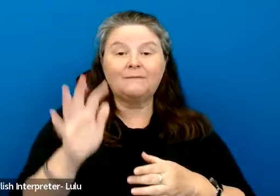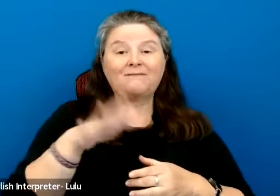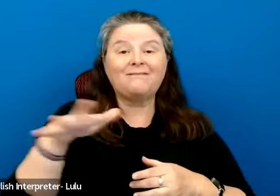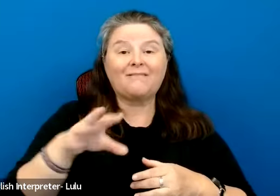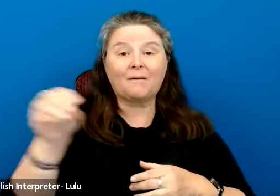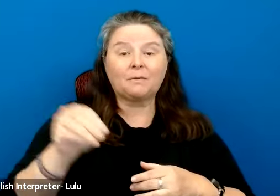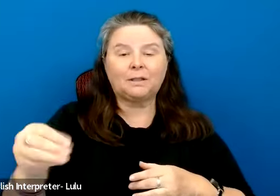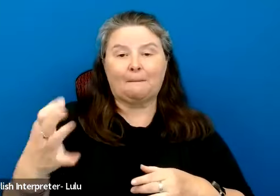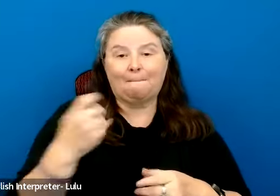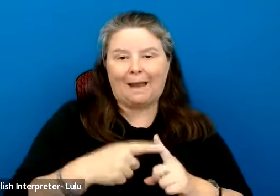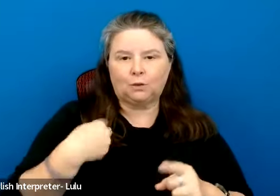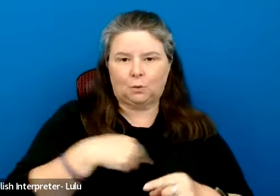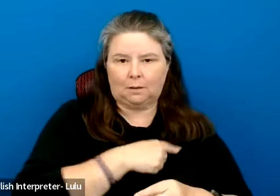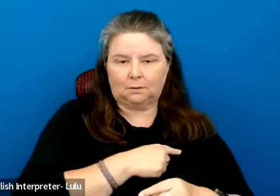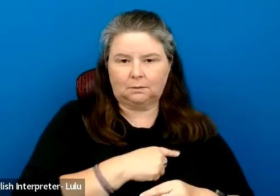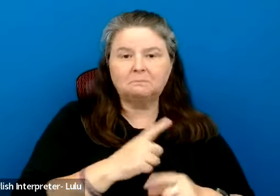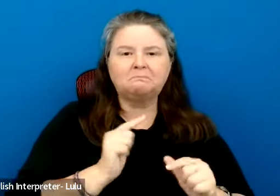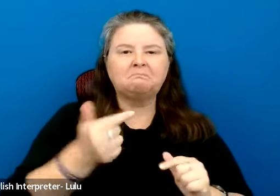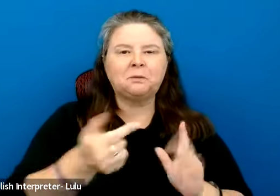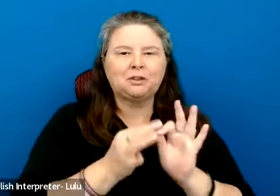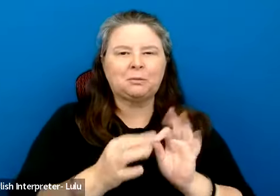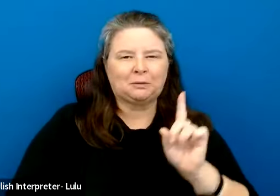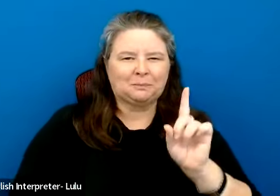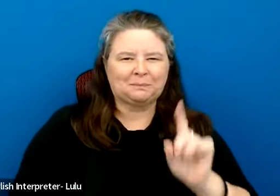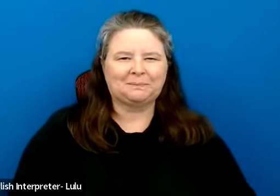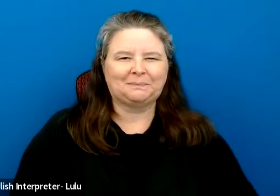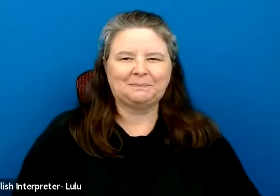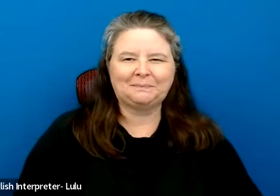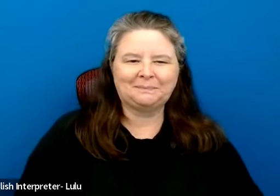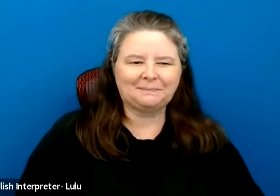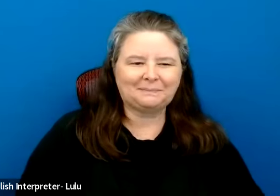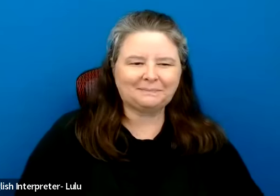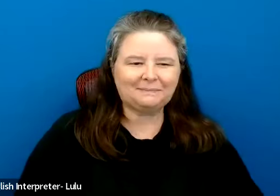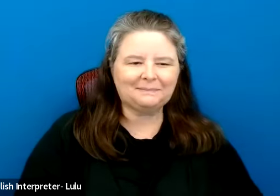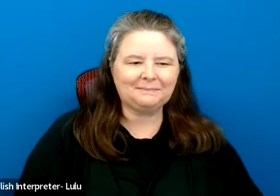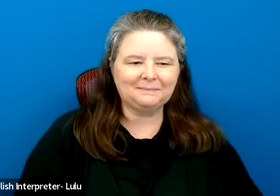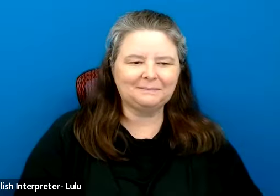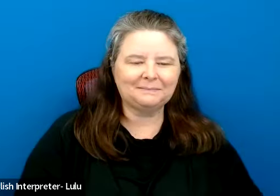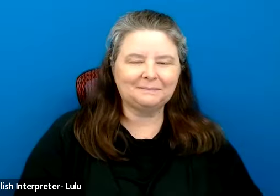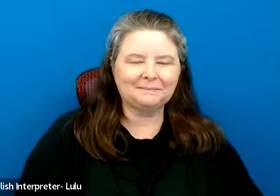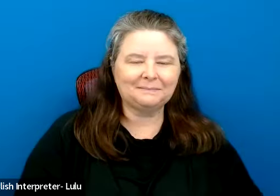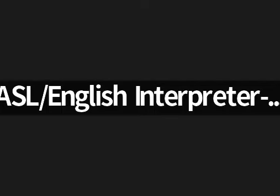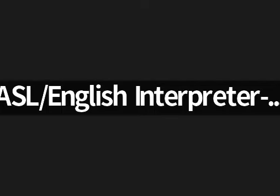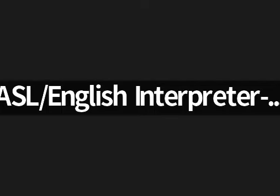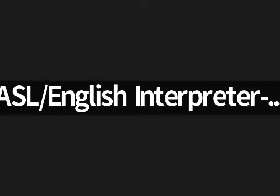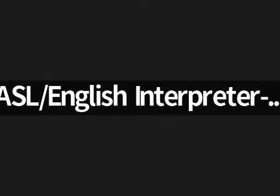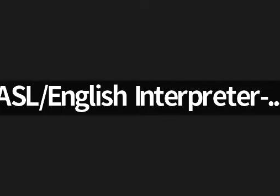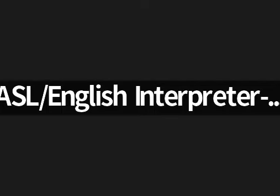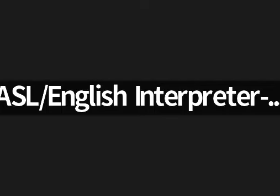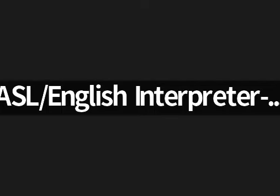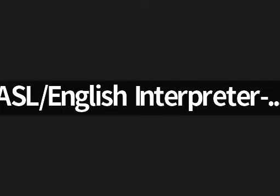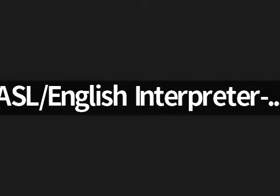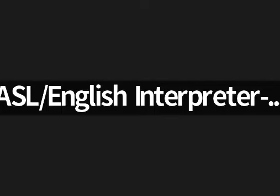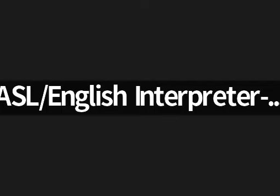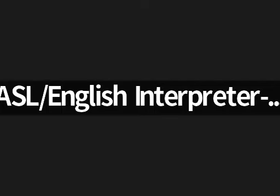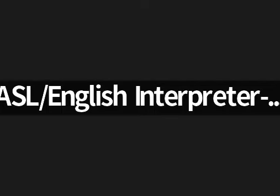comes right back to us. So over $9 gets to come back to us, which is not very many